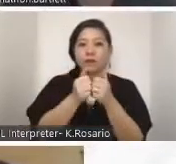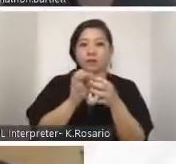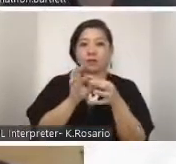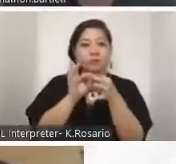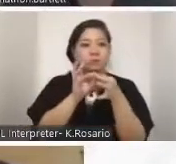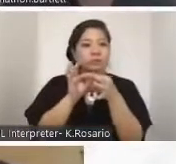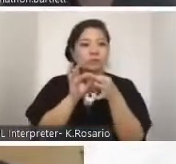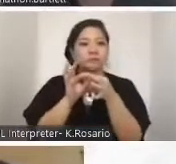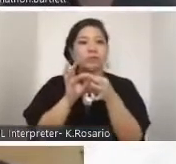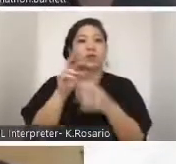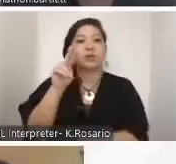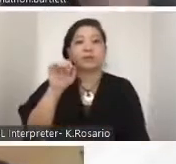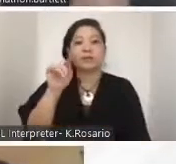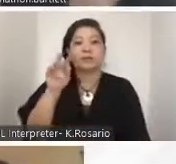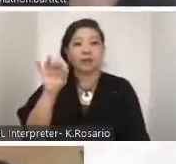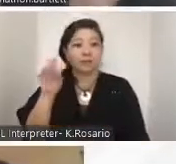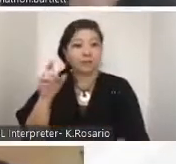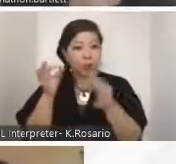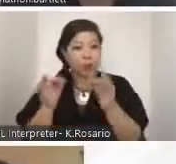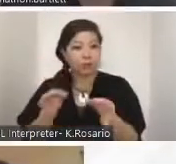Unified Courts, and